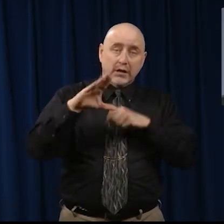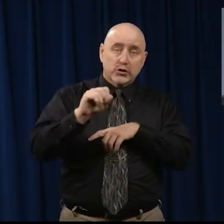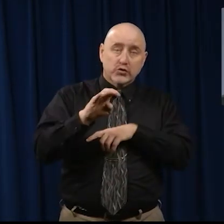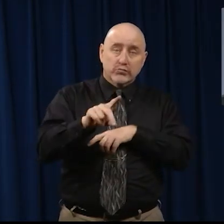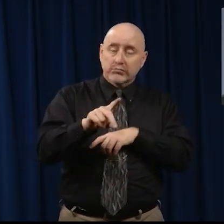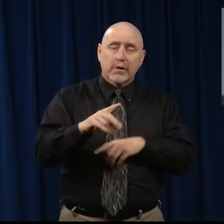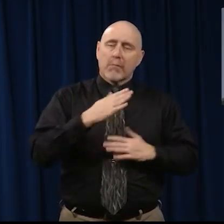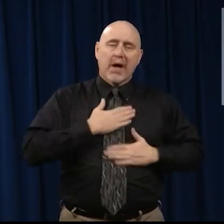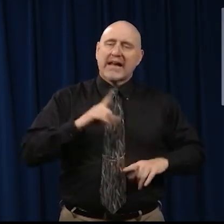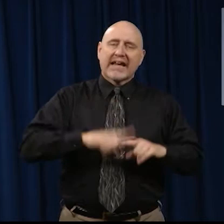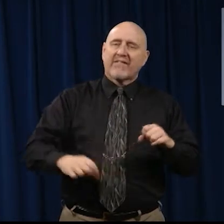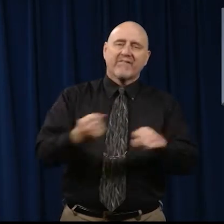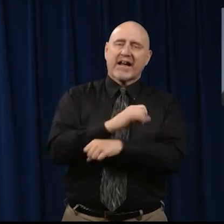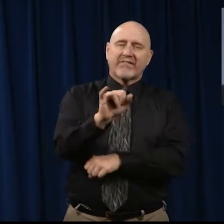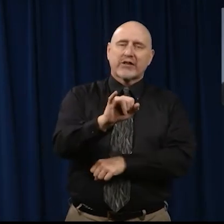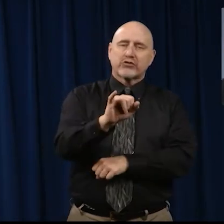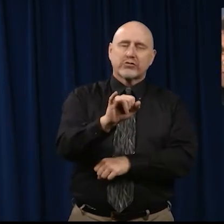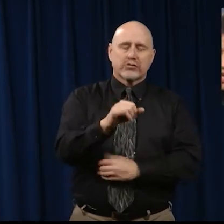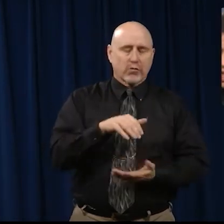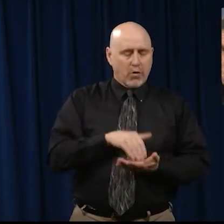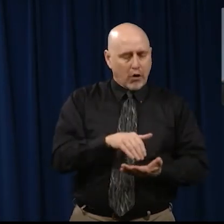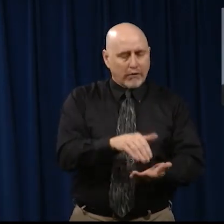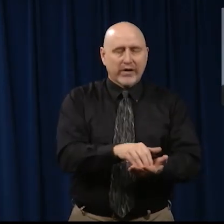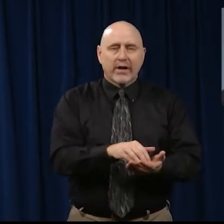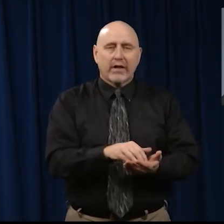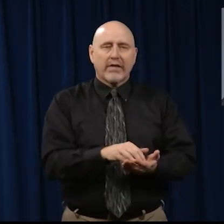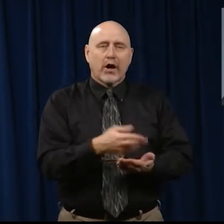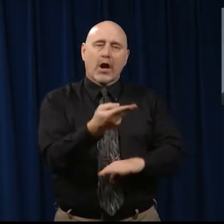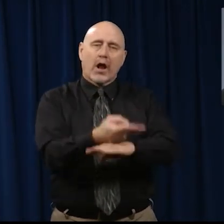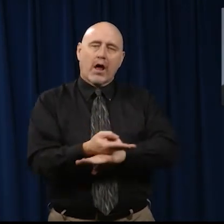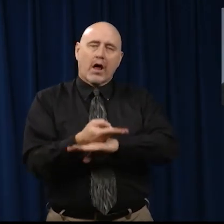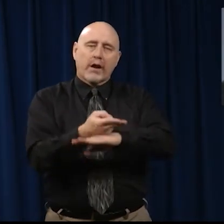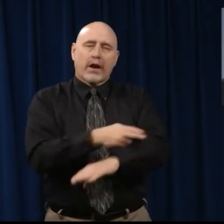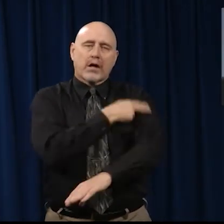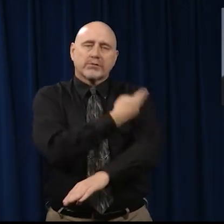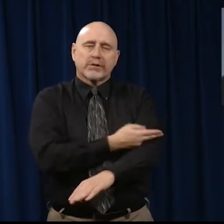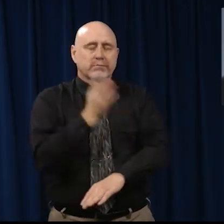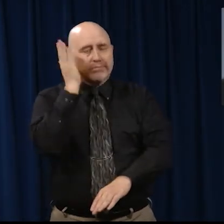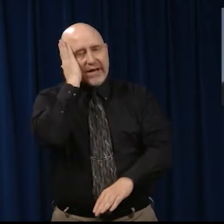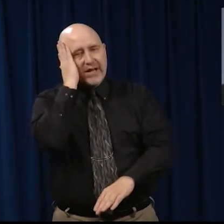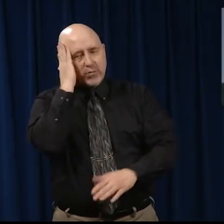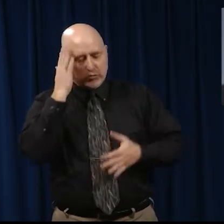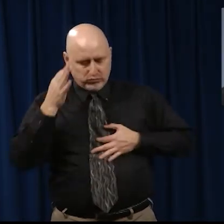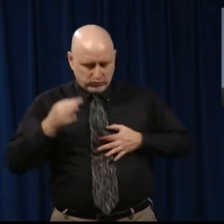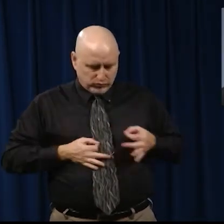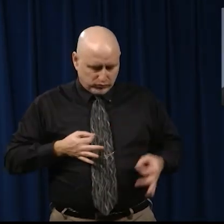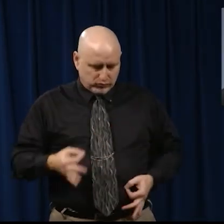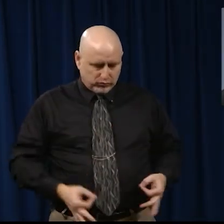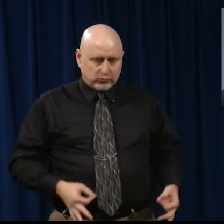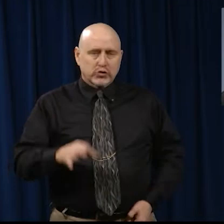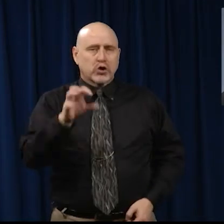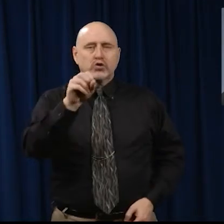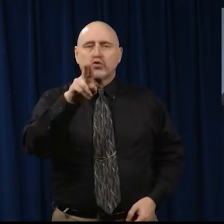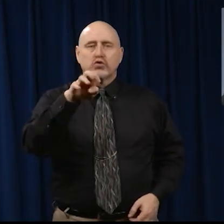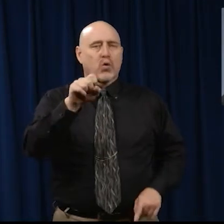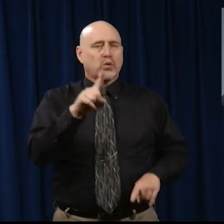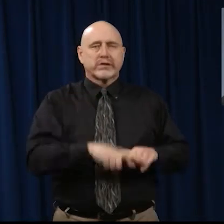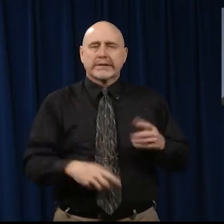consumed. Their body can no longer fight infection, so often they are lying in a hospital bed with open sores that they cannot